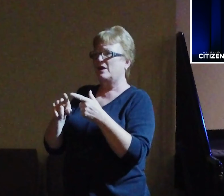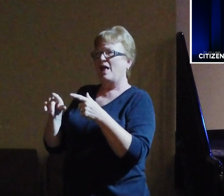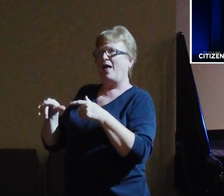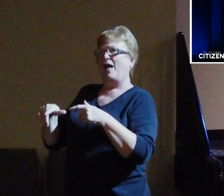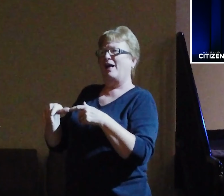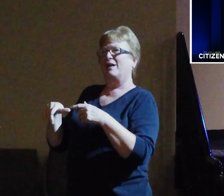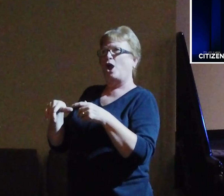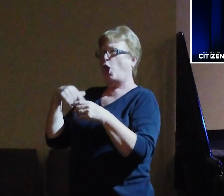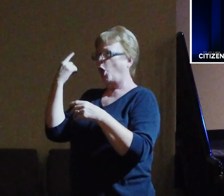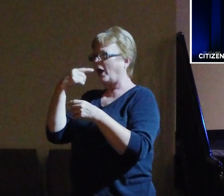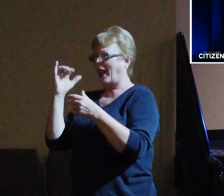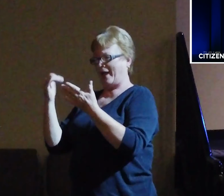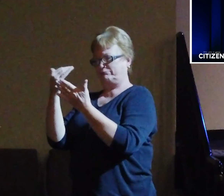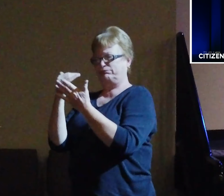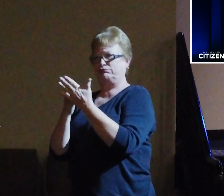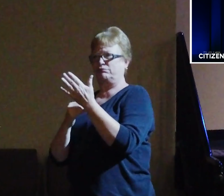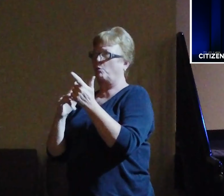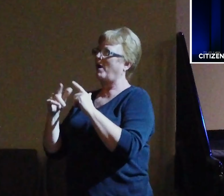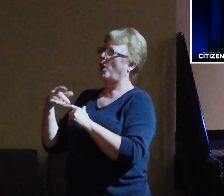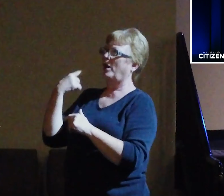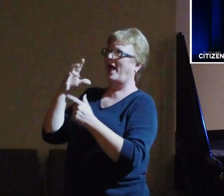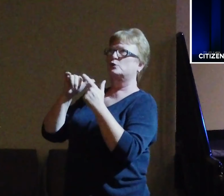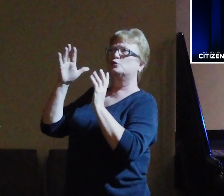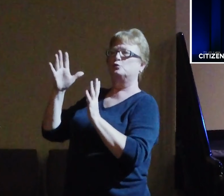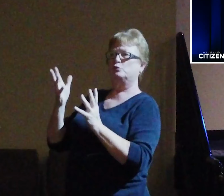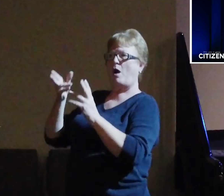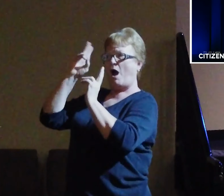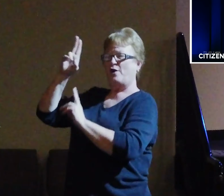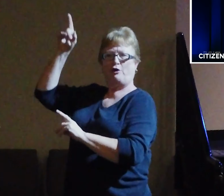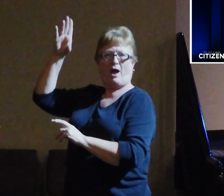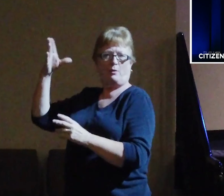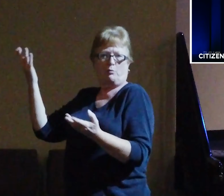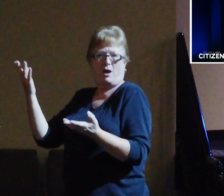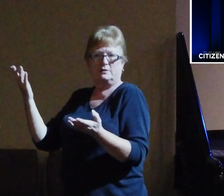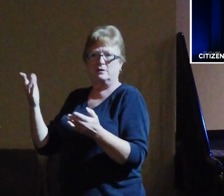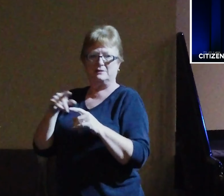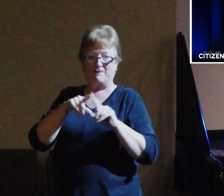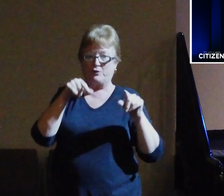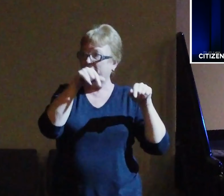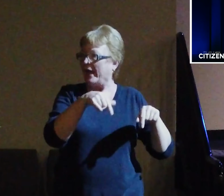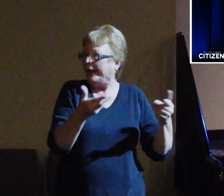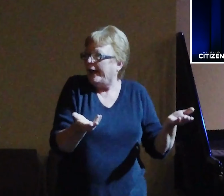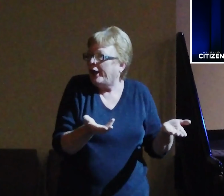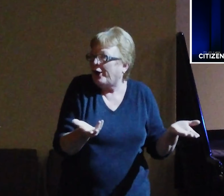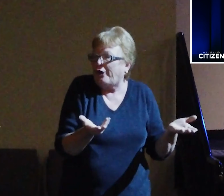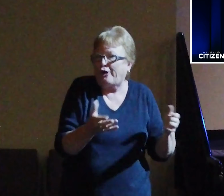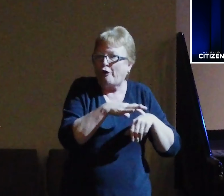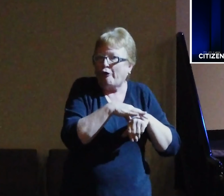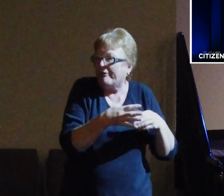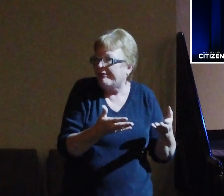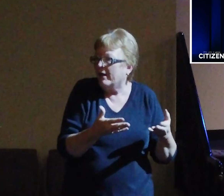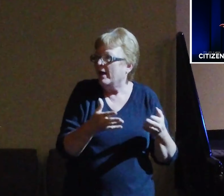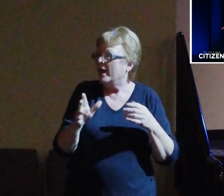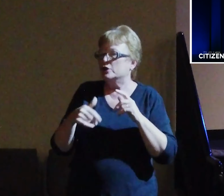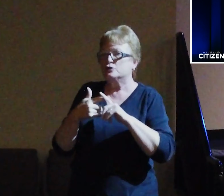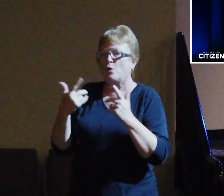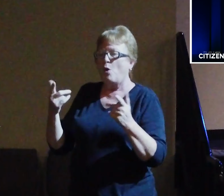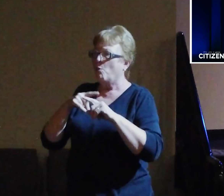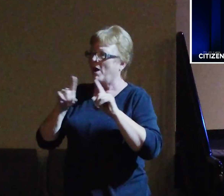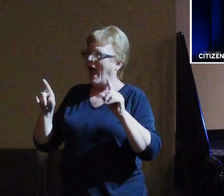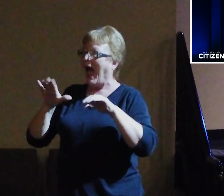life that has been made worthy of that citizenship look like? That's a better question. What about when our kingdom citizenship pits us against our